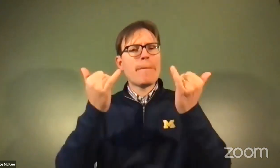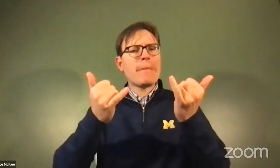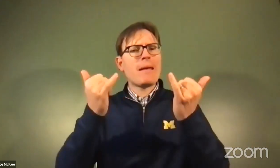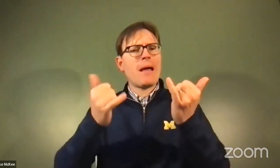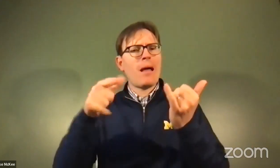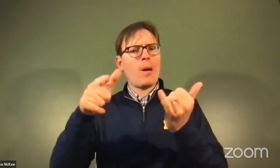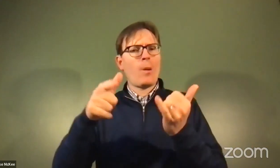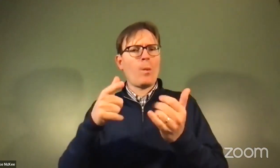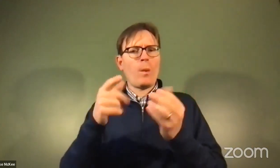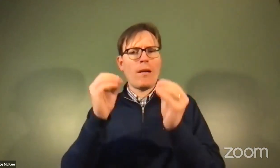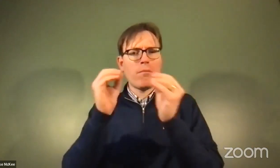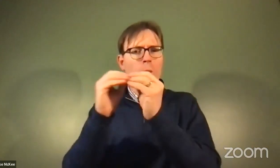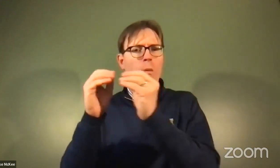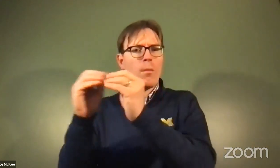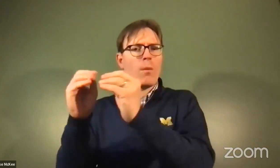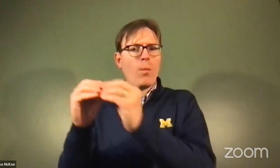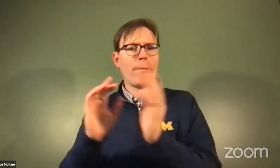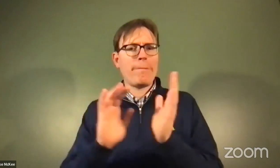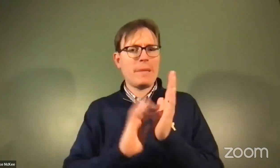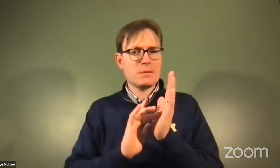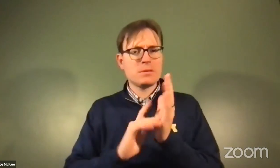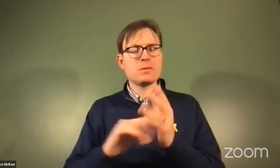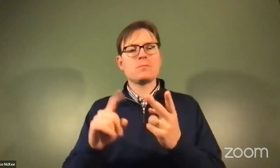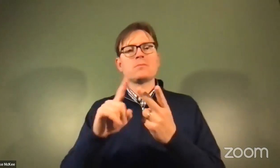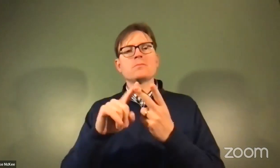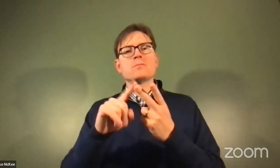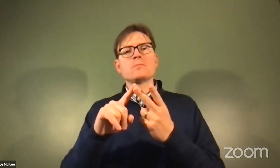be a very beneficial medication that people were prescribed.